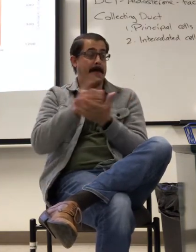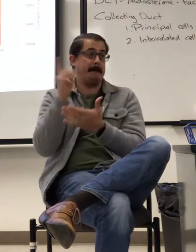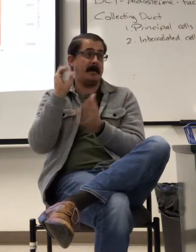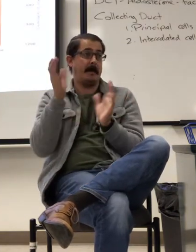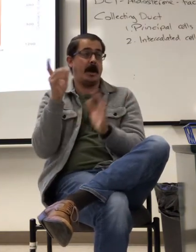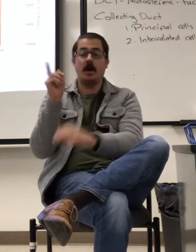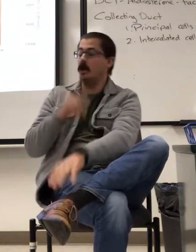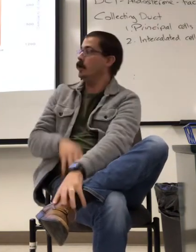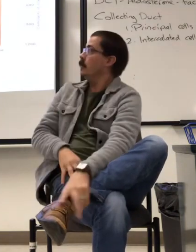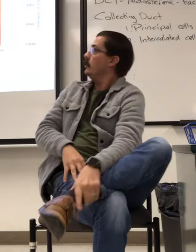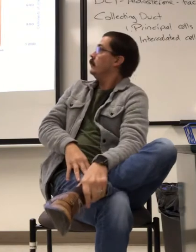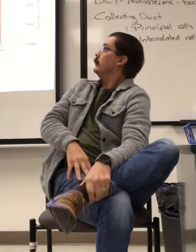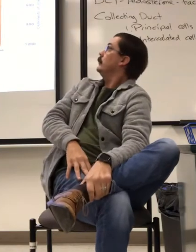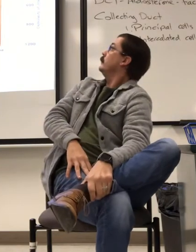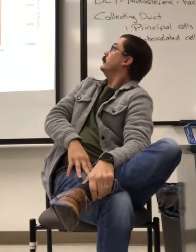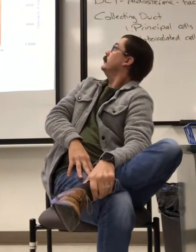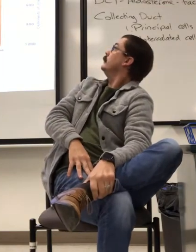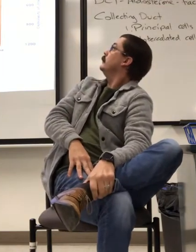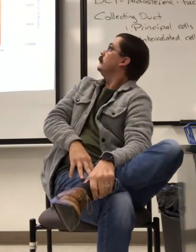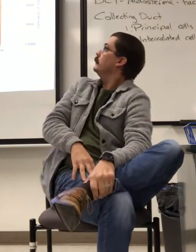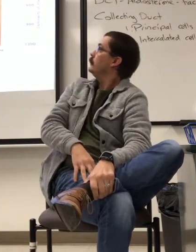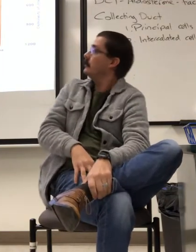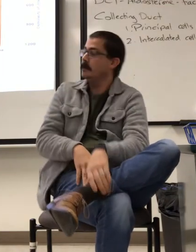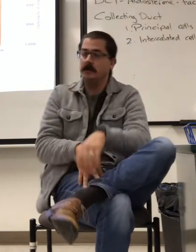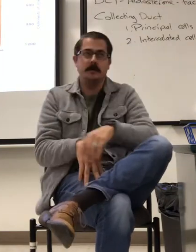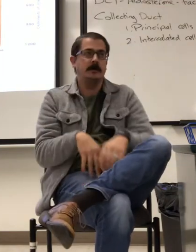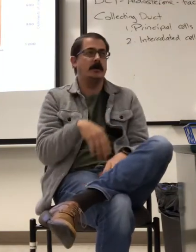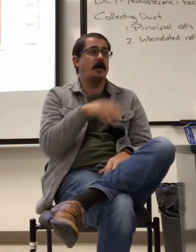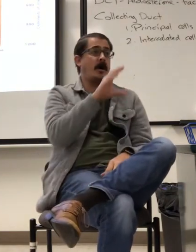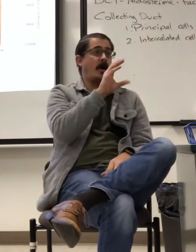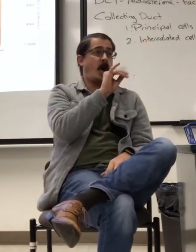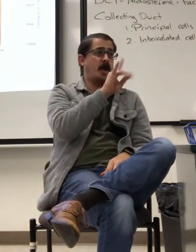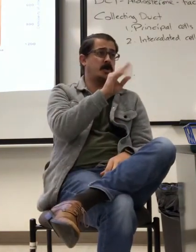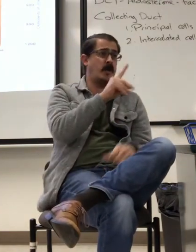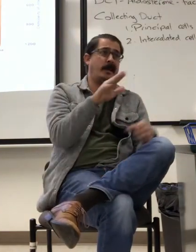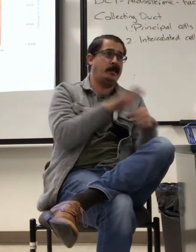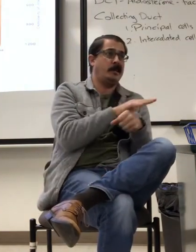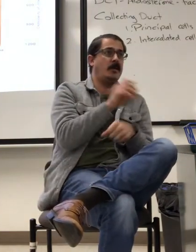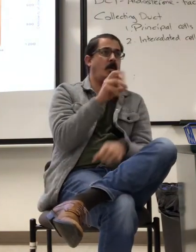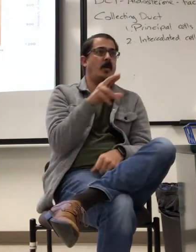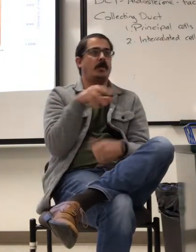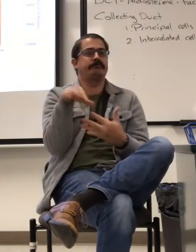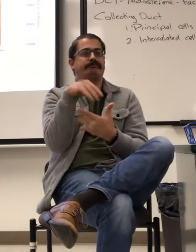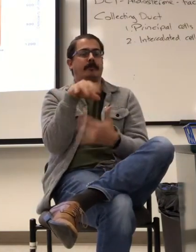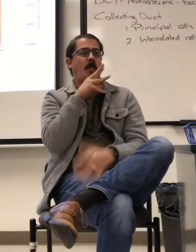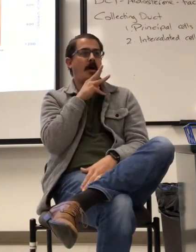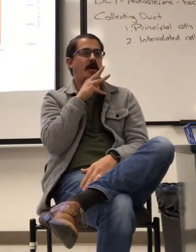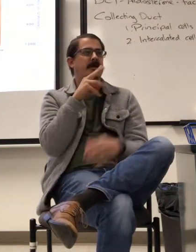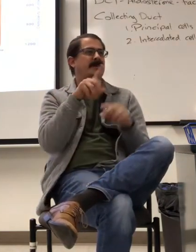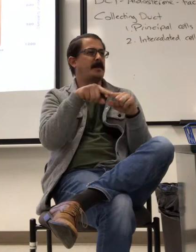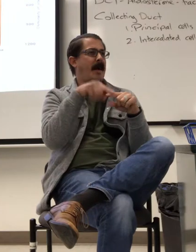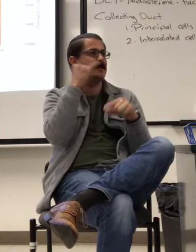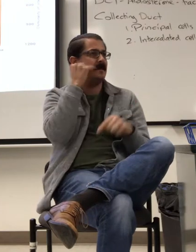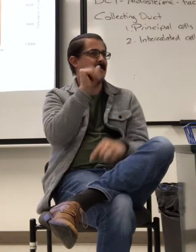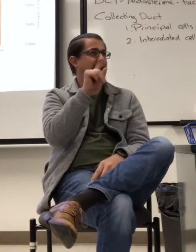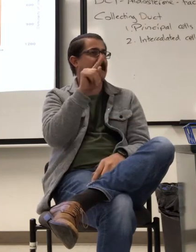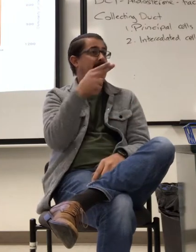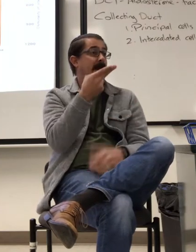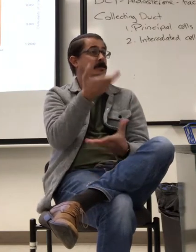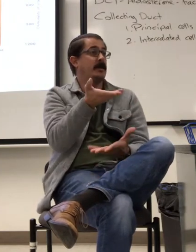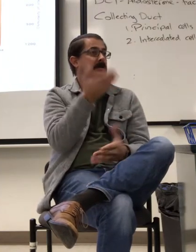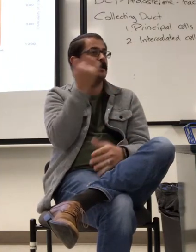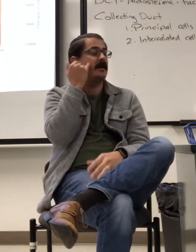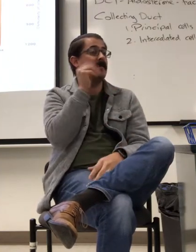And the formation of concentrated or dilute urine, it depends upon if ADH is present or not. If ADH is present,